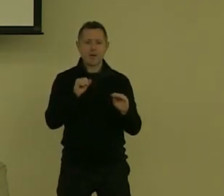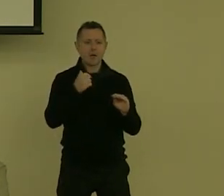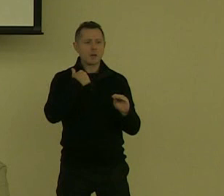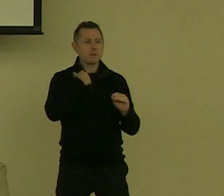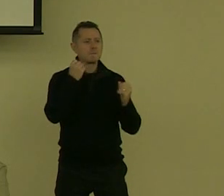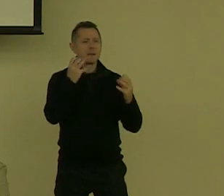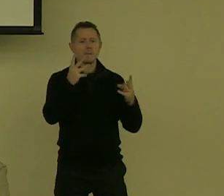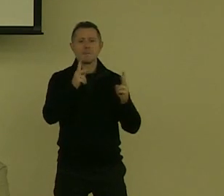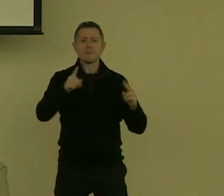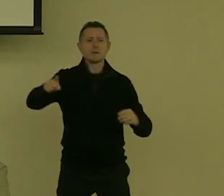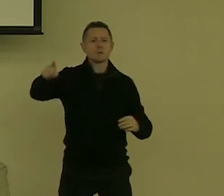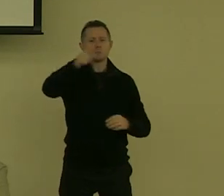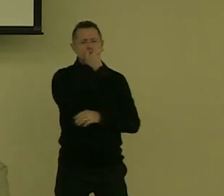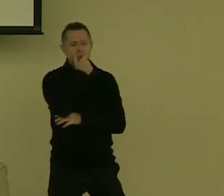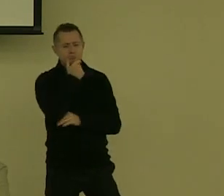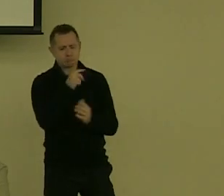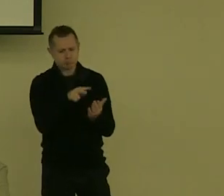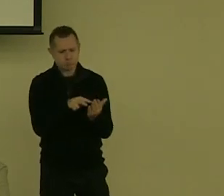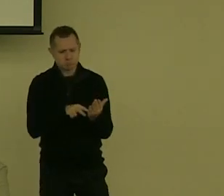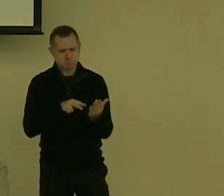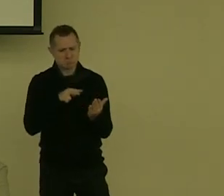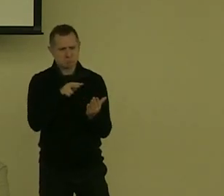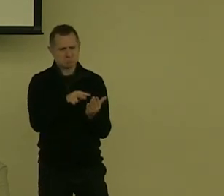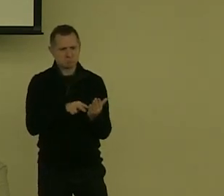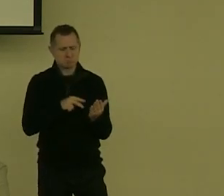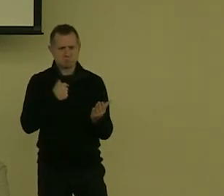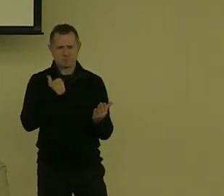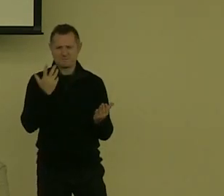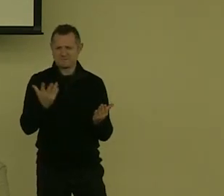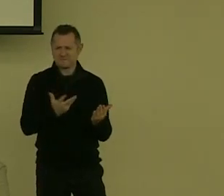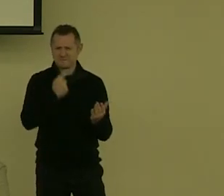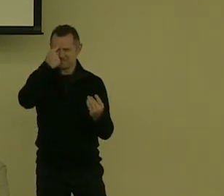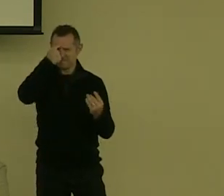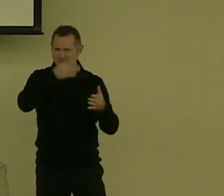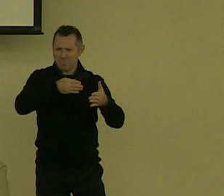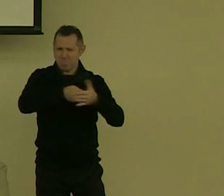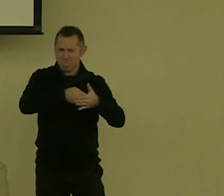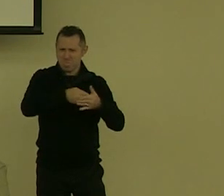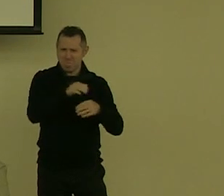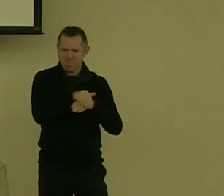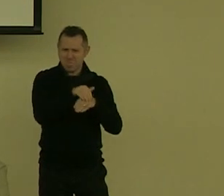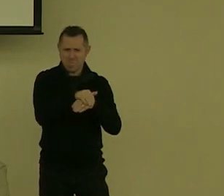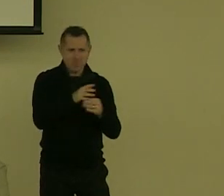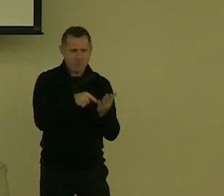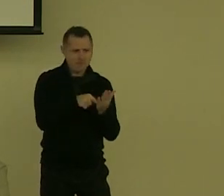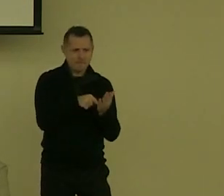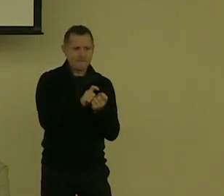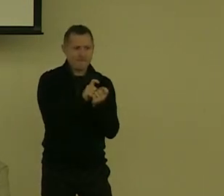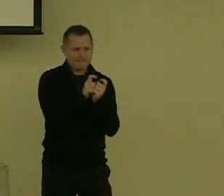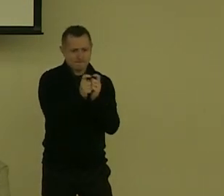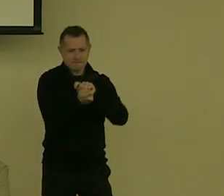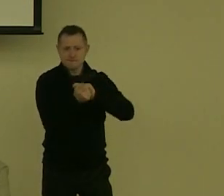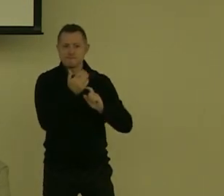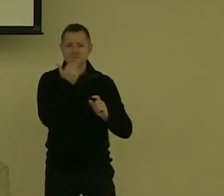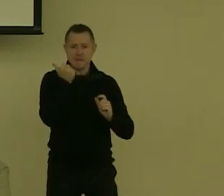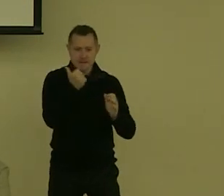it simply as a story, or you can concentrate on how that panel, how that page was composed and laid out. What are